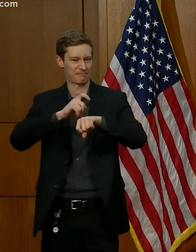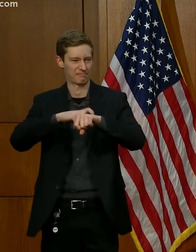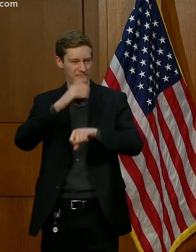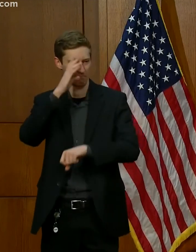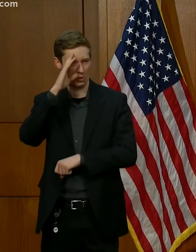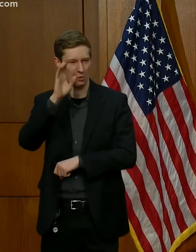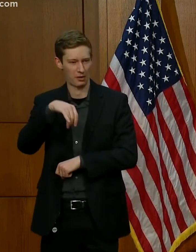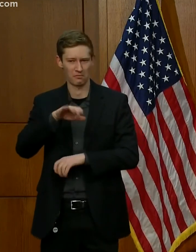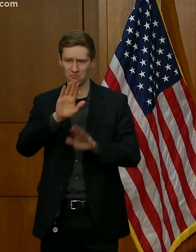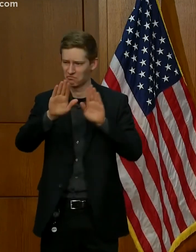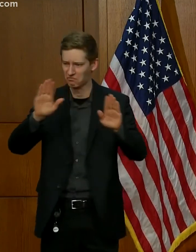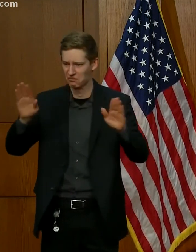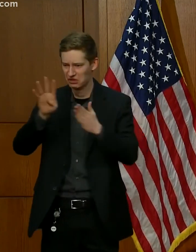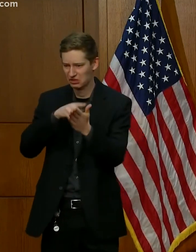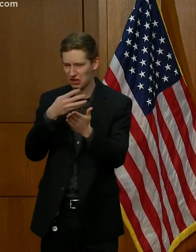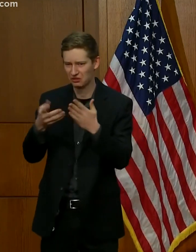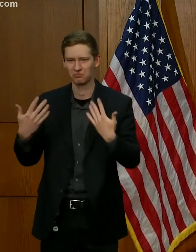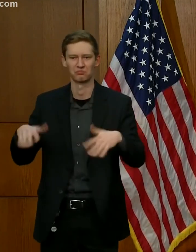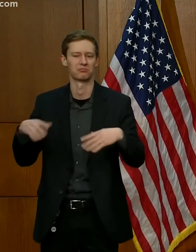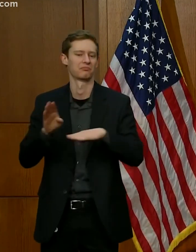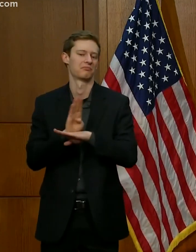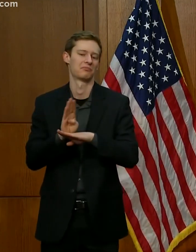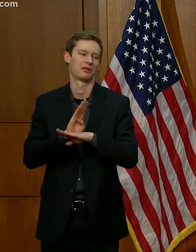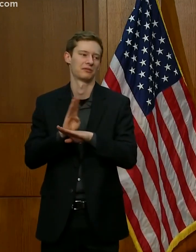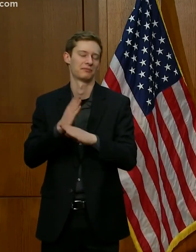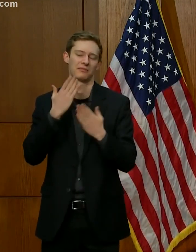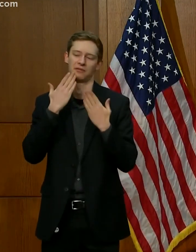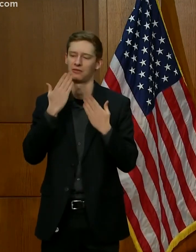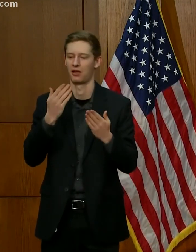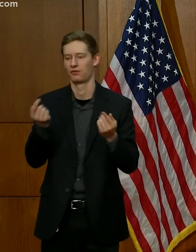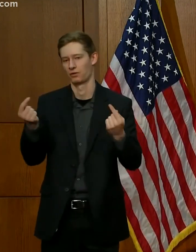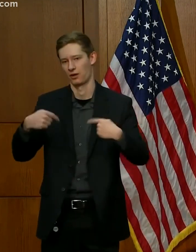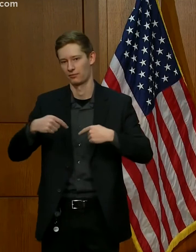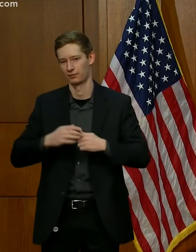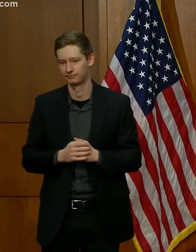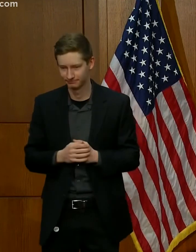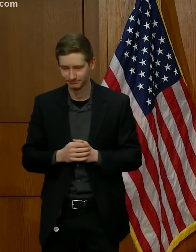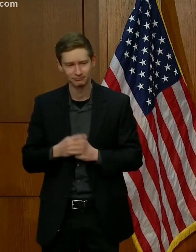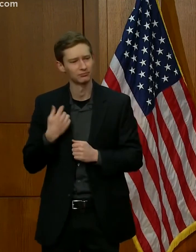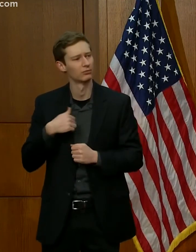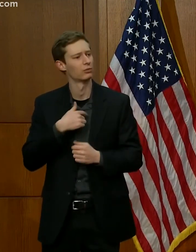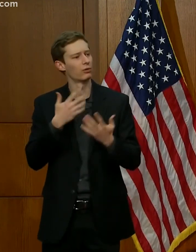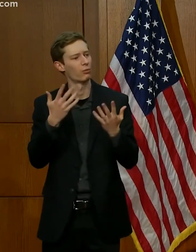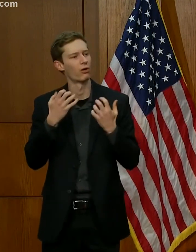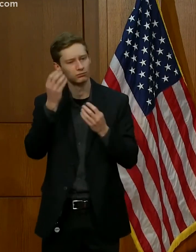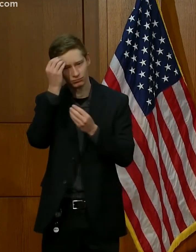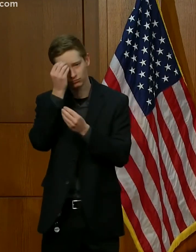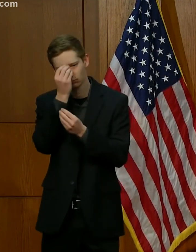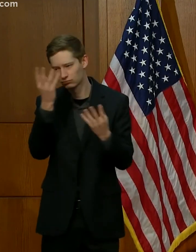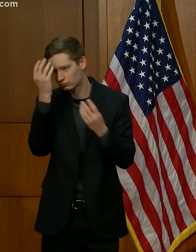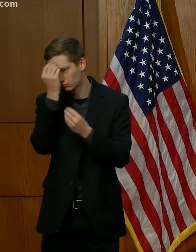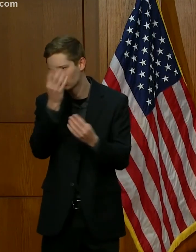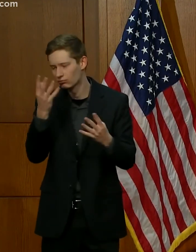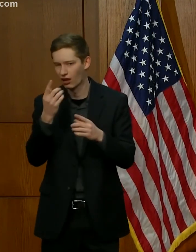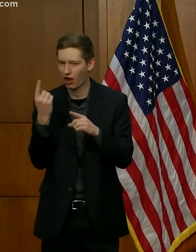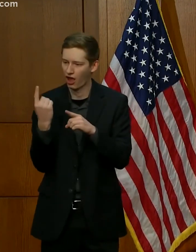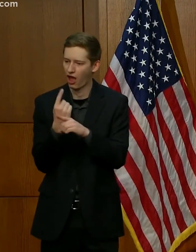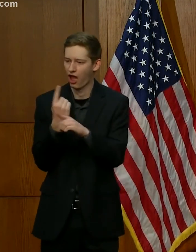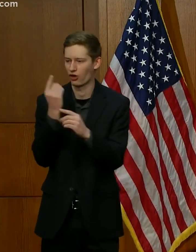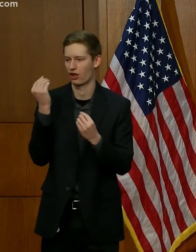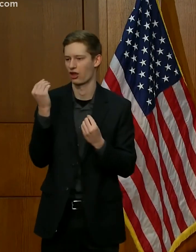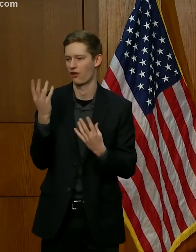schedule is very, very busy, so thank you. As we've always said, we want to get updated and accurate information to you, and Friday